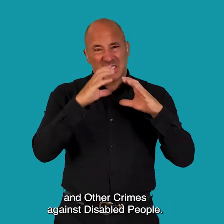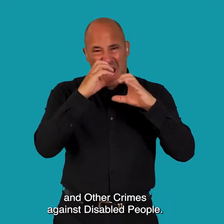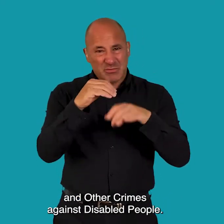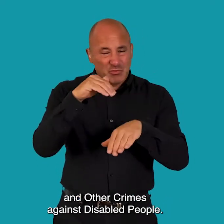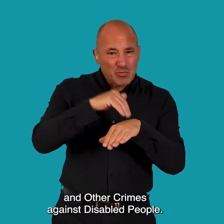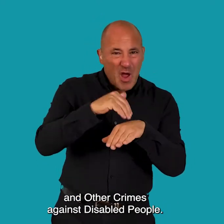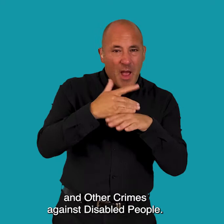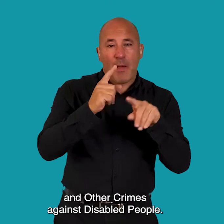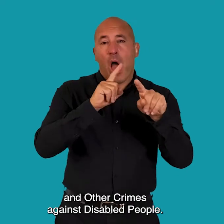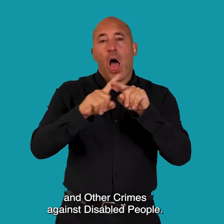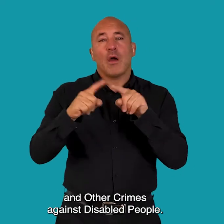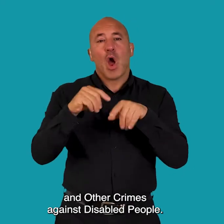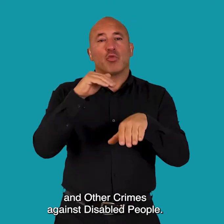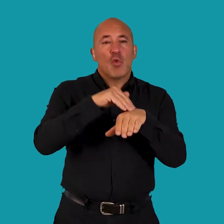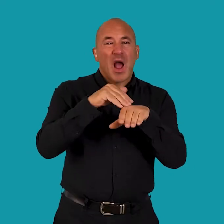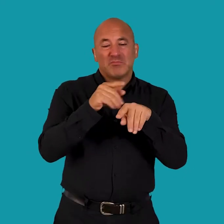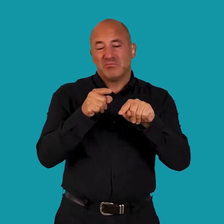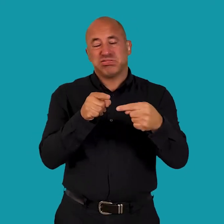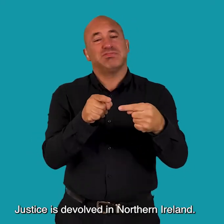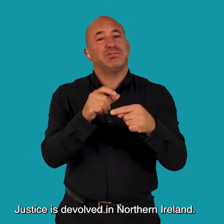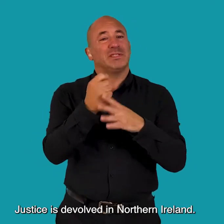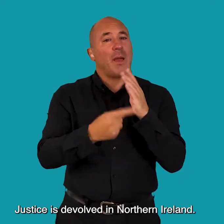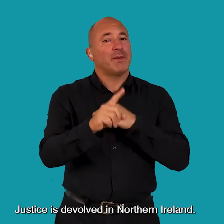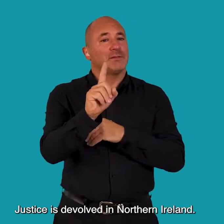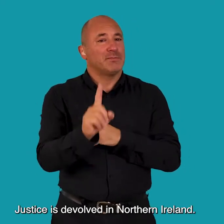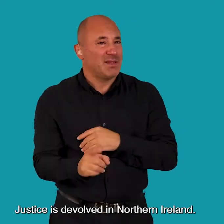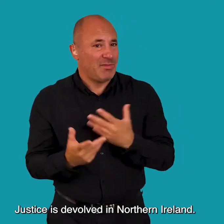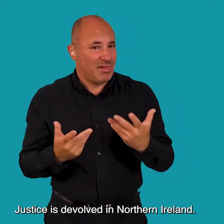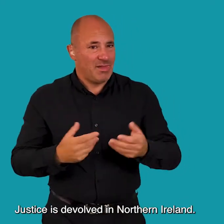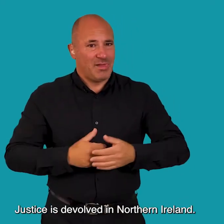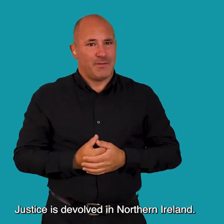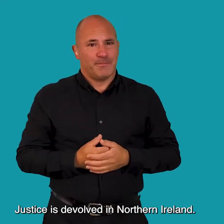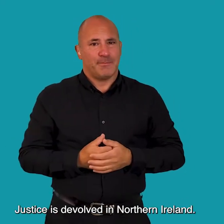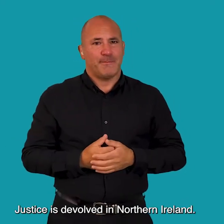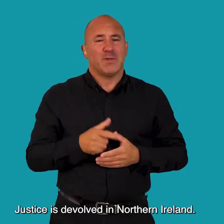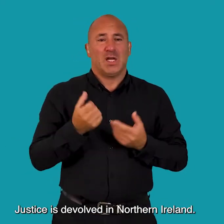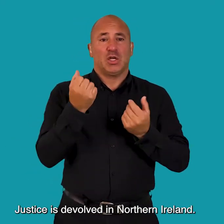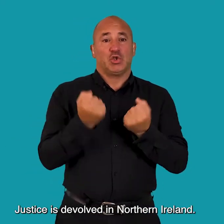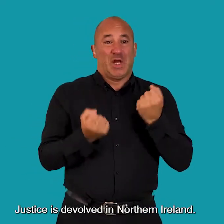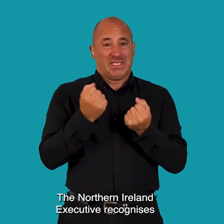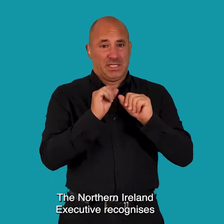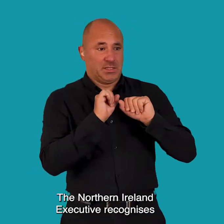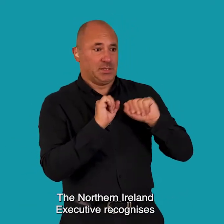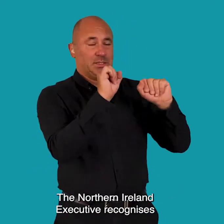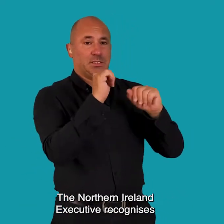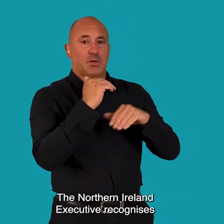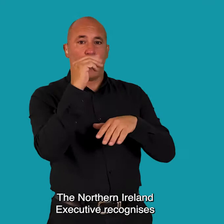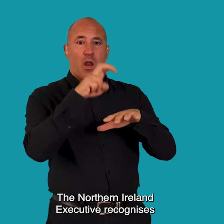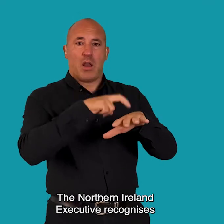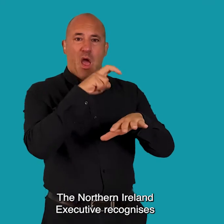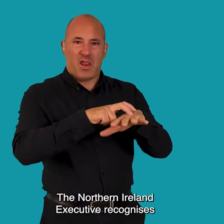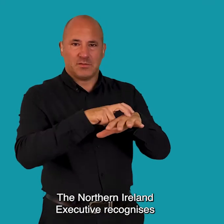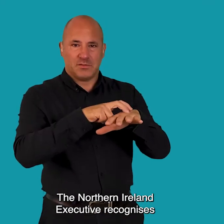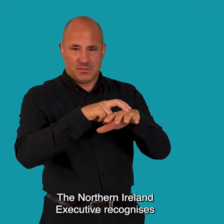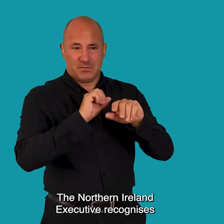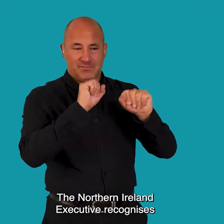against disabled people. Justice is devolved in Northern Ireland. The Northern Ireland Executive recognises